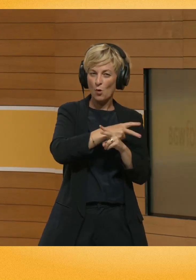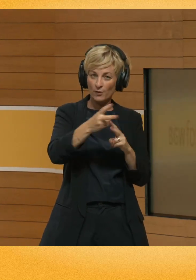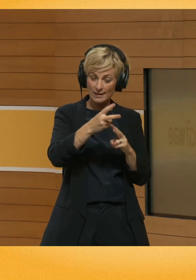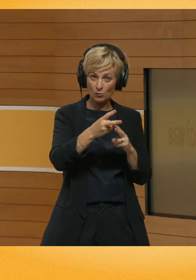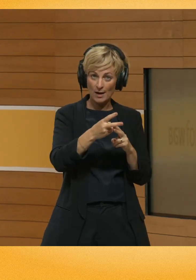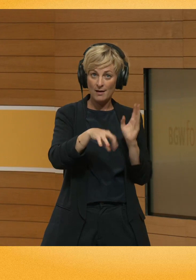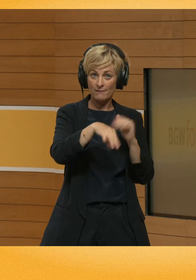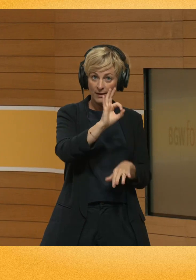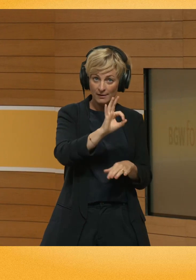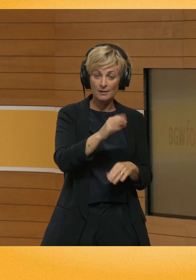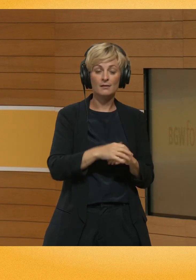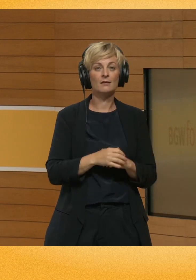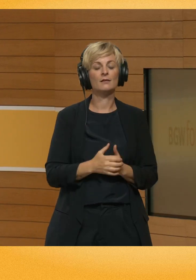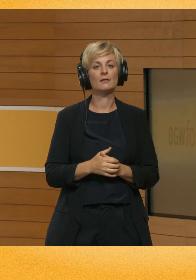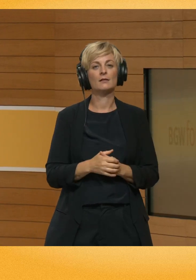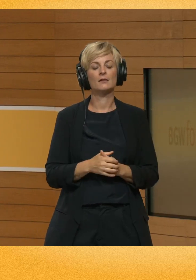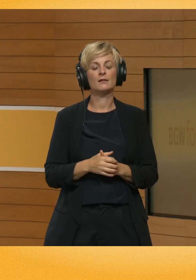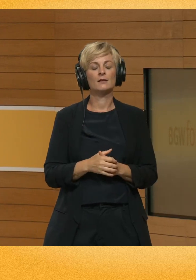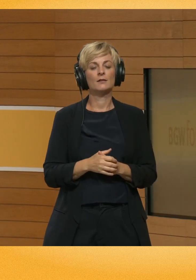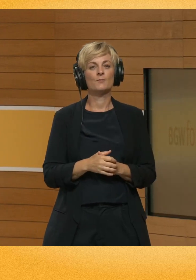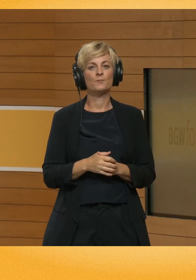themes from the somatic care, maybe,